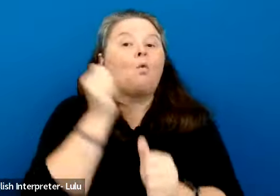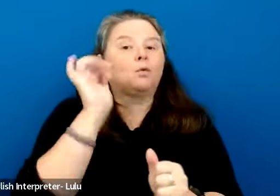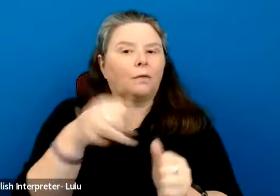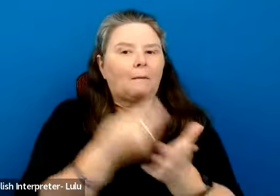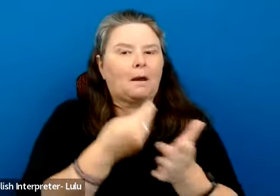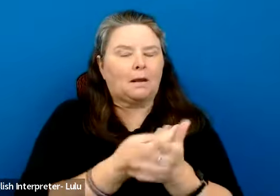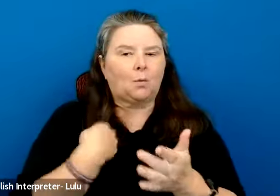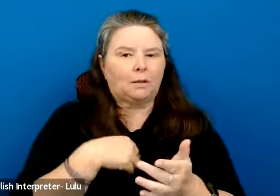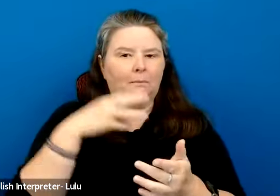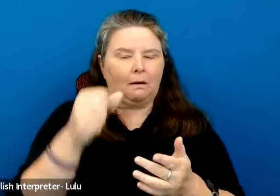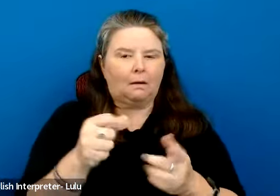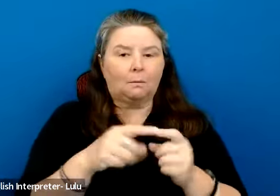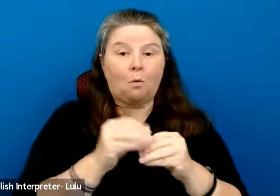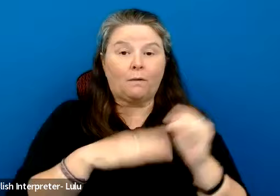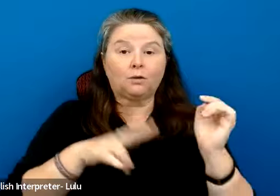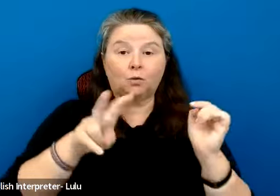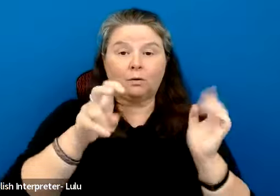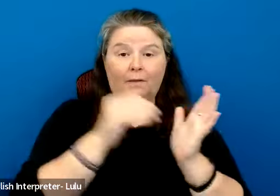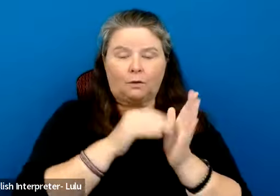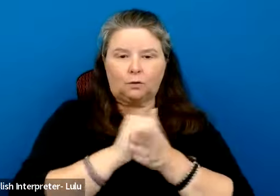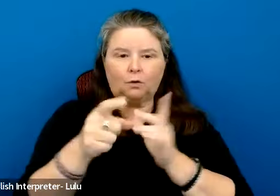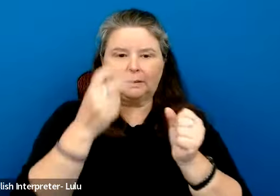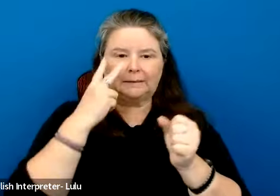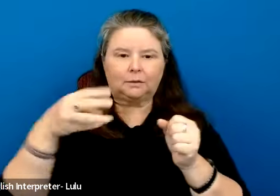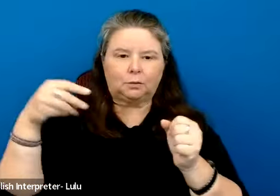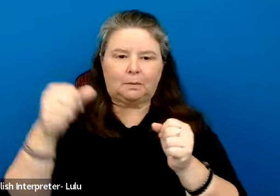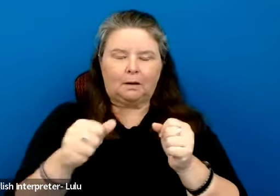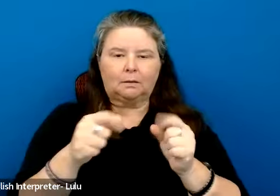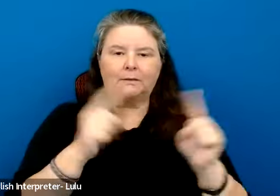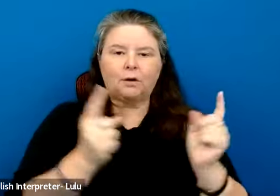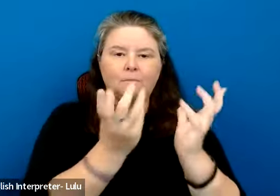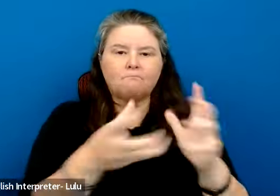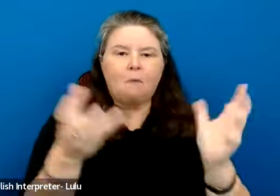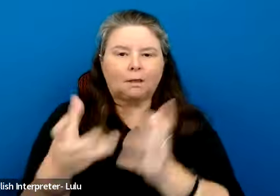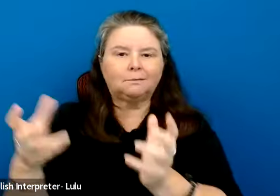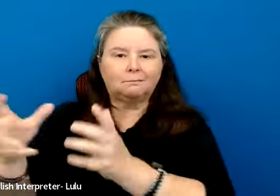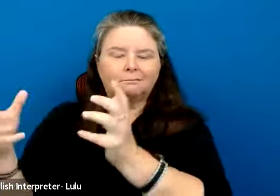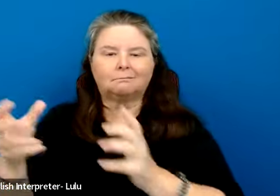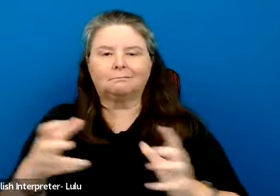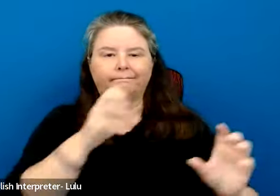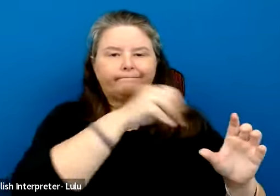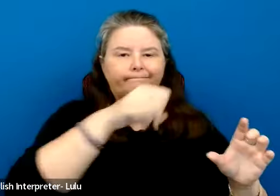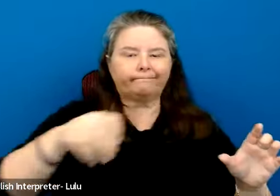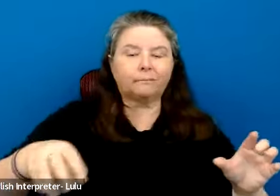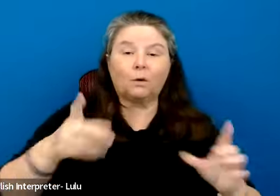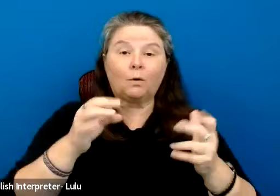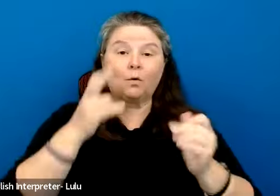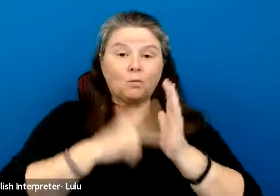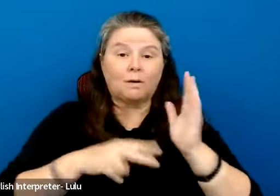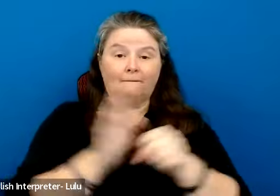that we spent. So over $200,000, you can see, was spent into various buckets. And so if you want to read the full annual